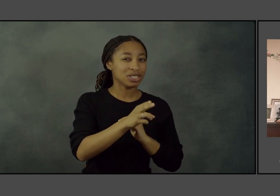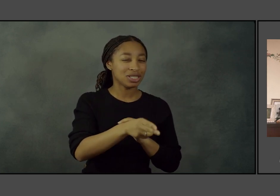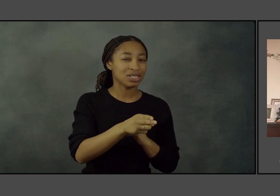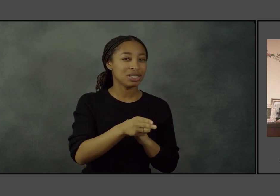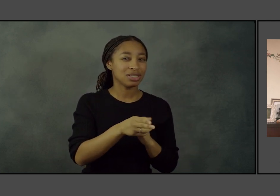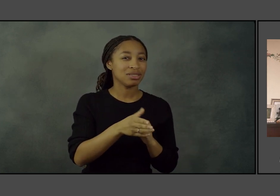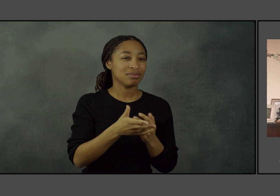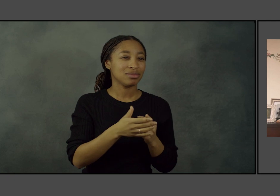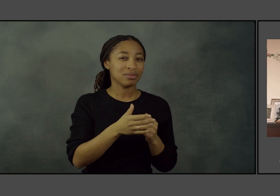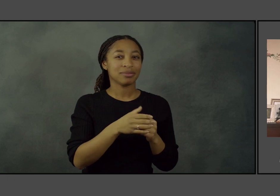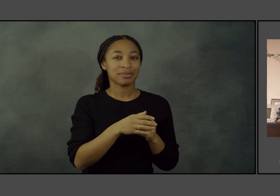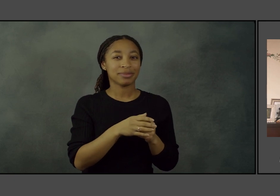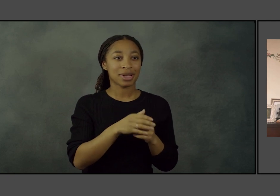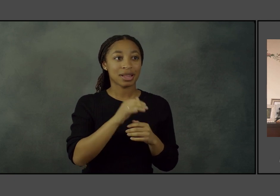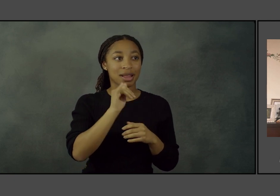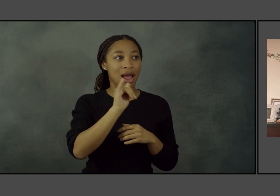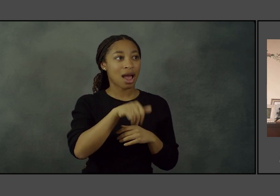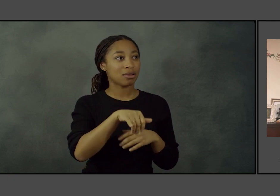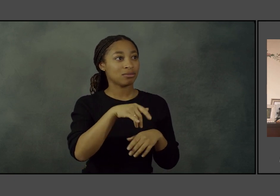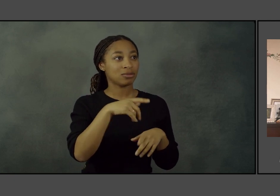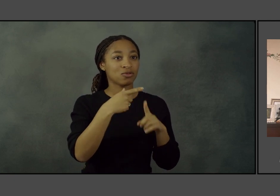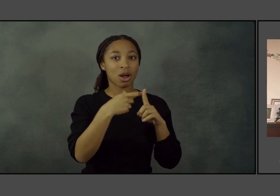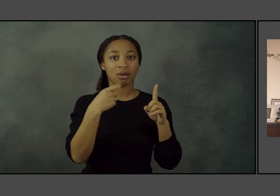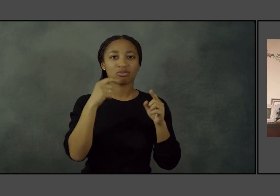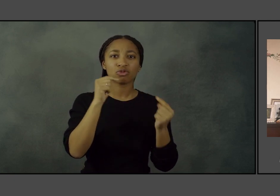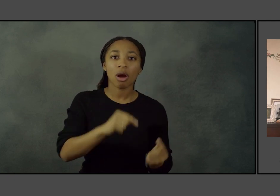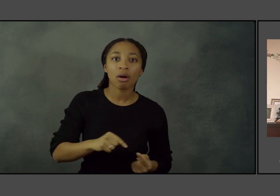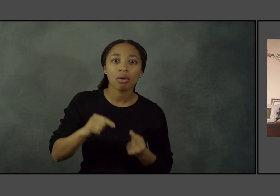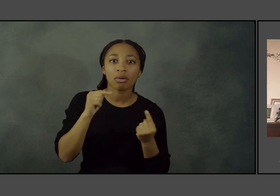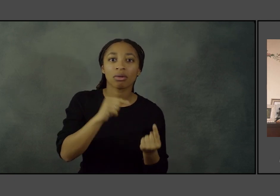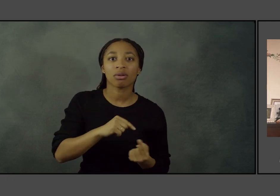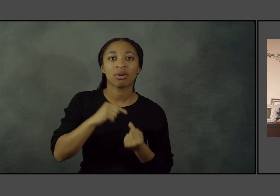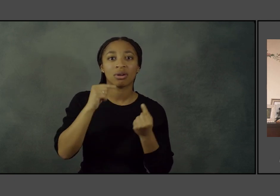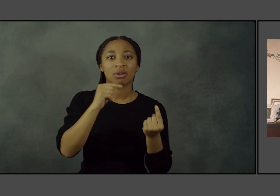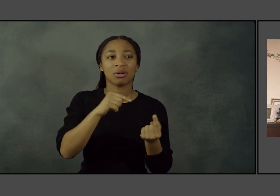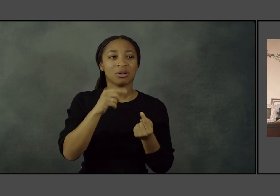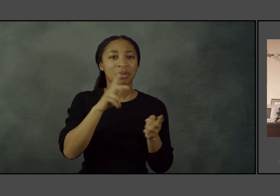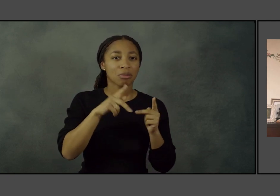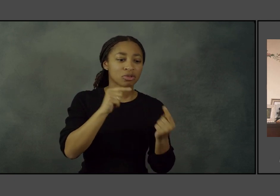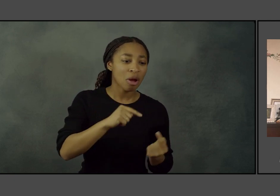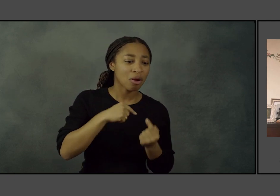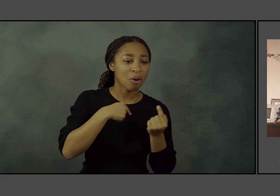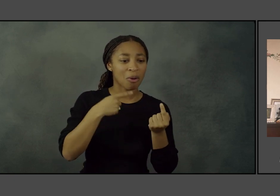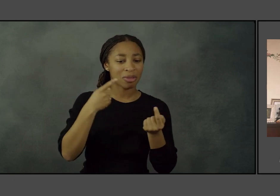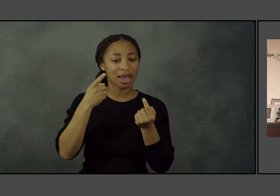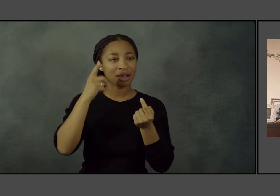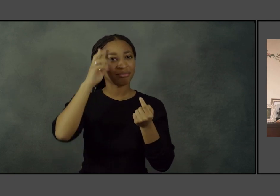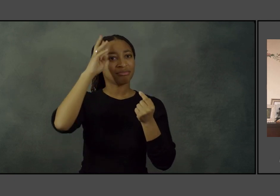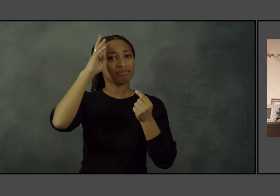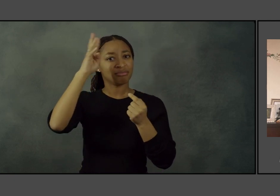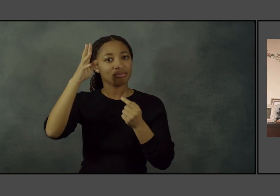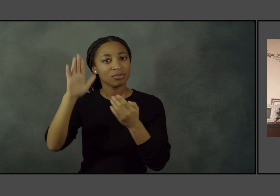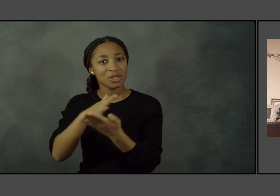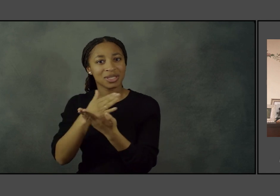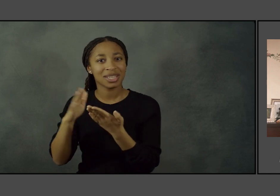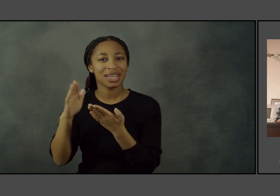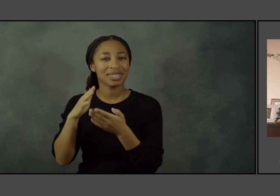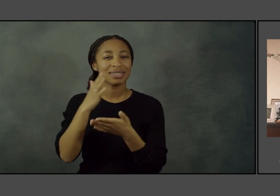of struggle. And sometimes, you know, as Wayne Shorter would say, sometimes it just sounds academic.